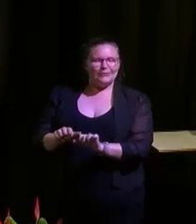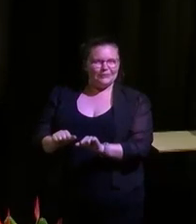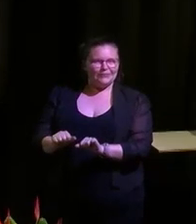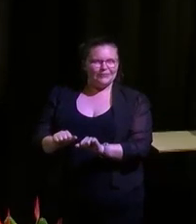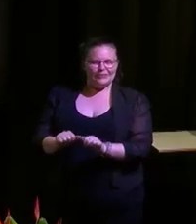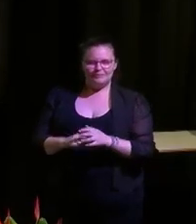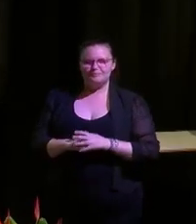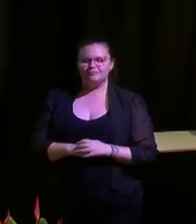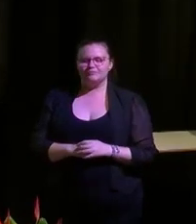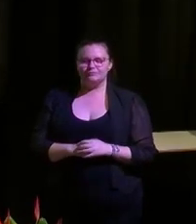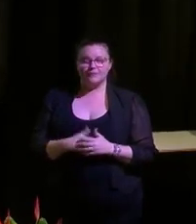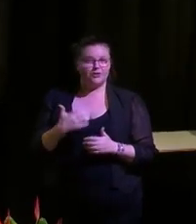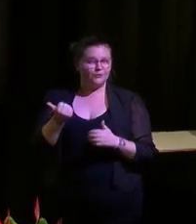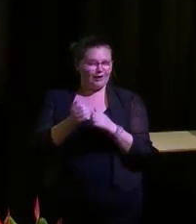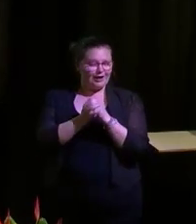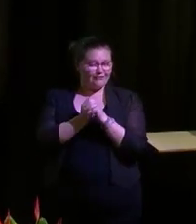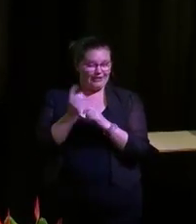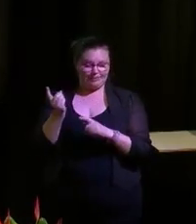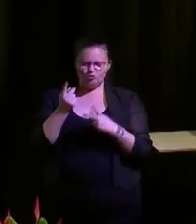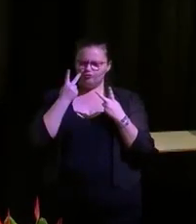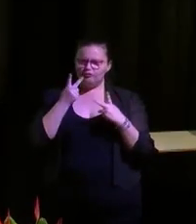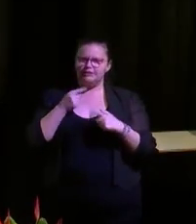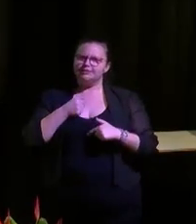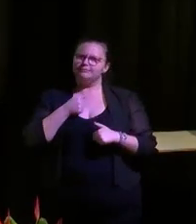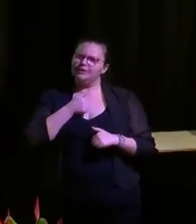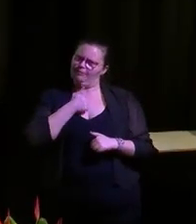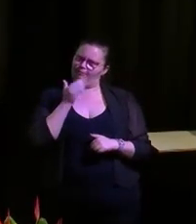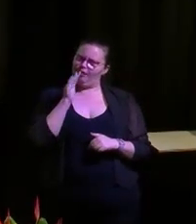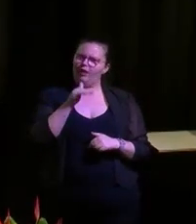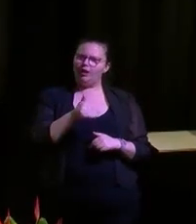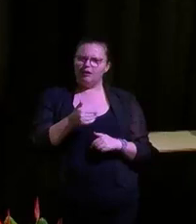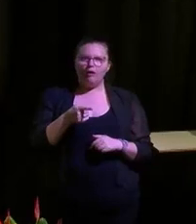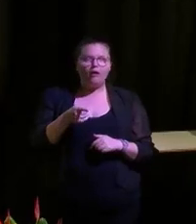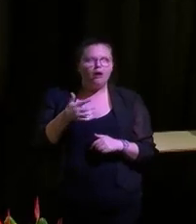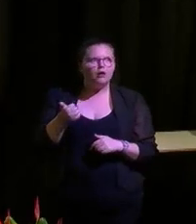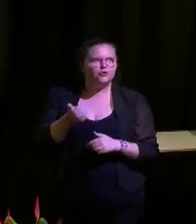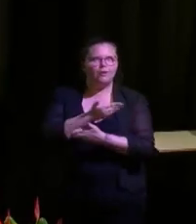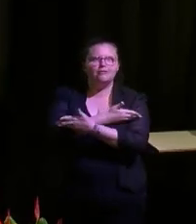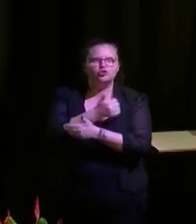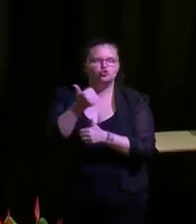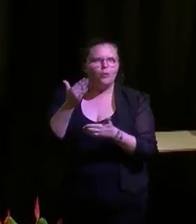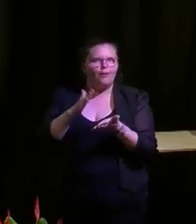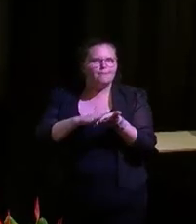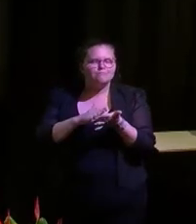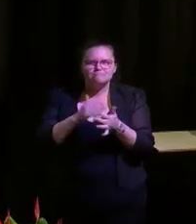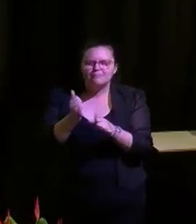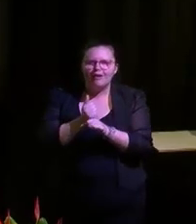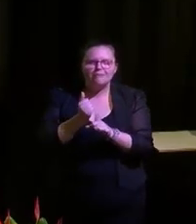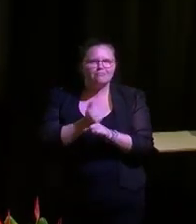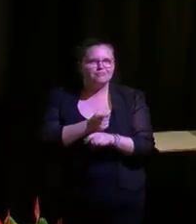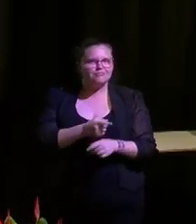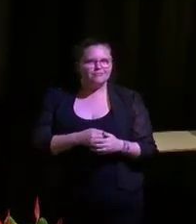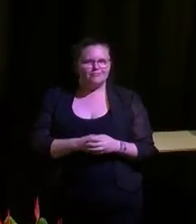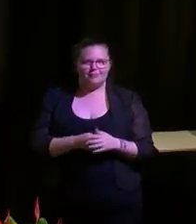then I got, a friend came to visit me in my house and they said, oh, you got those T-shirts that your mum used to do or that one that, so